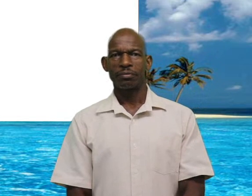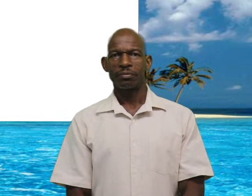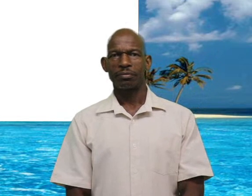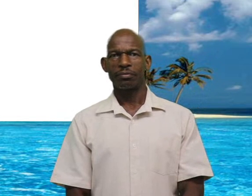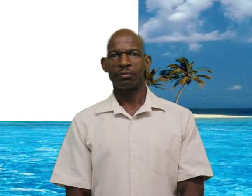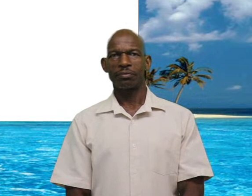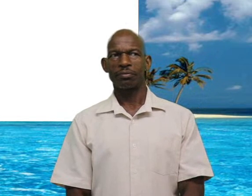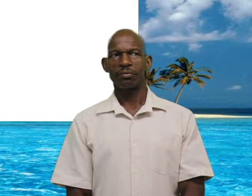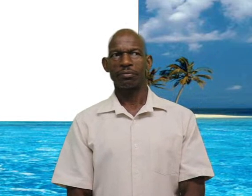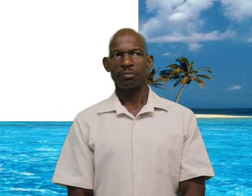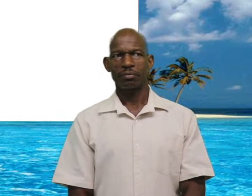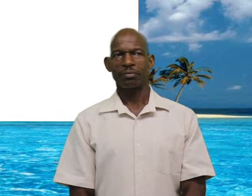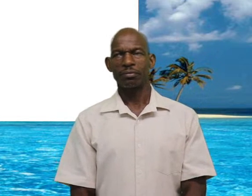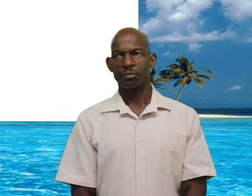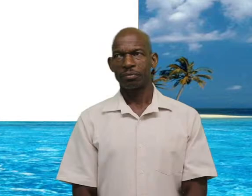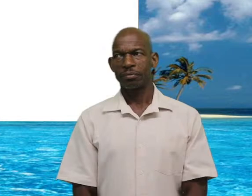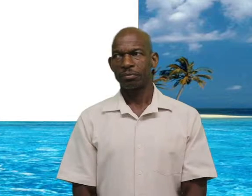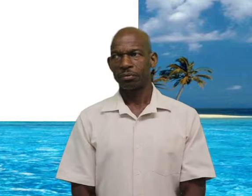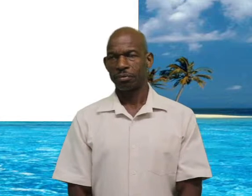the pronoun.